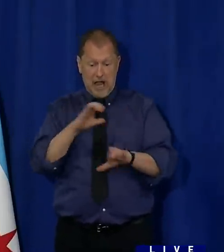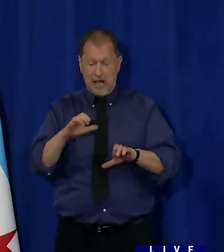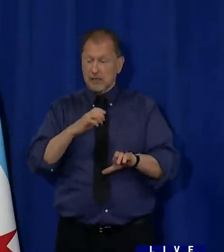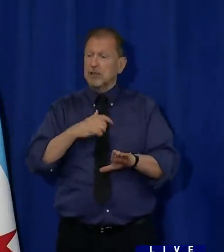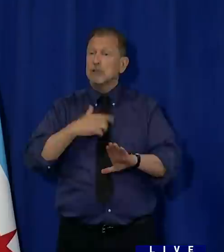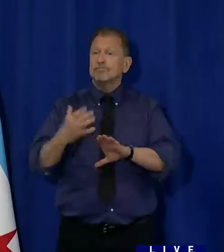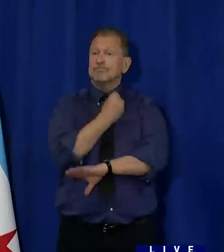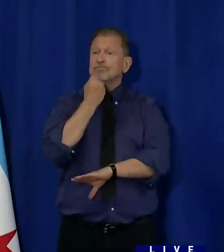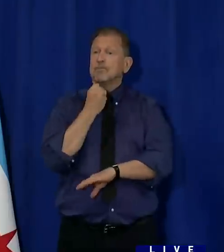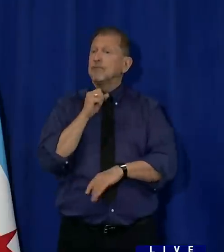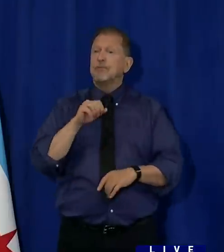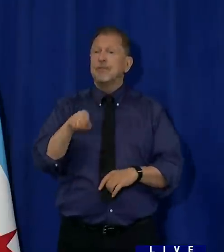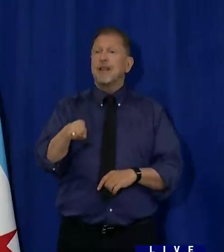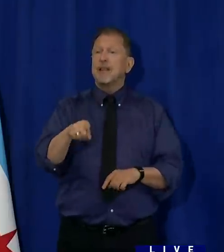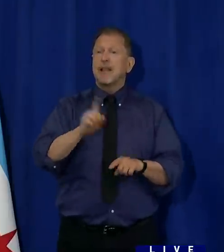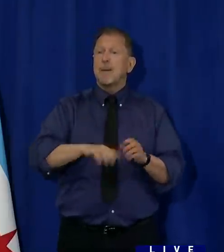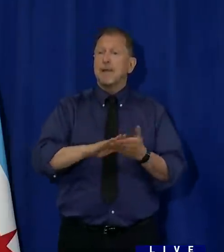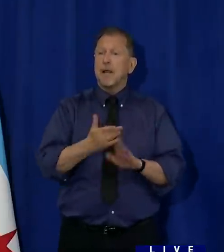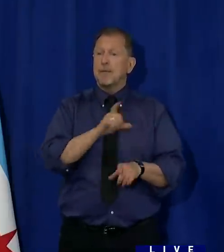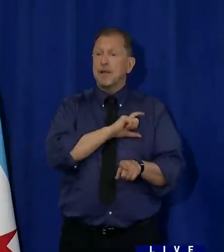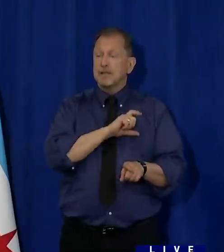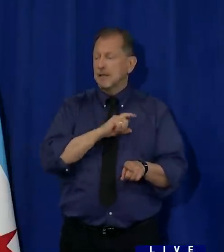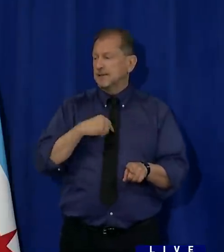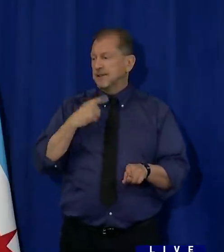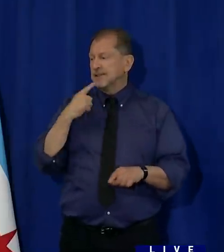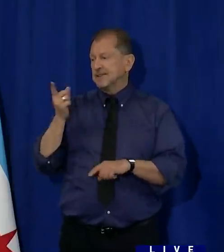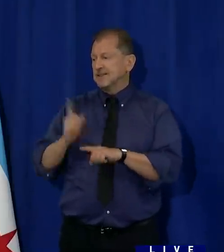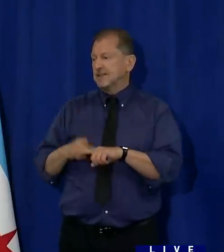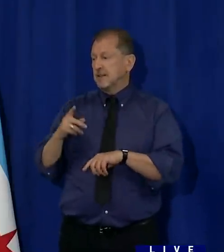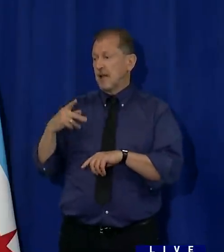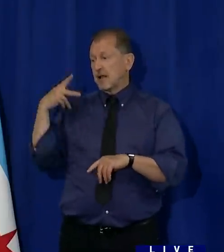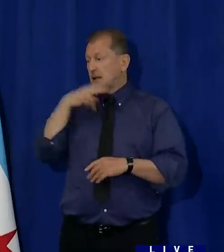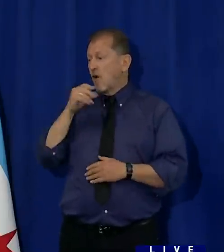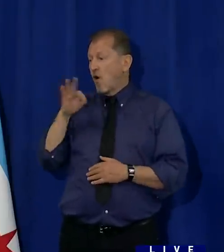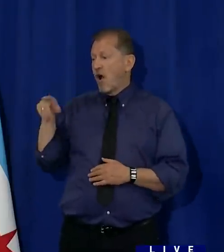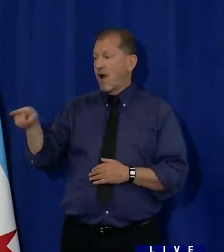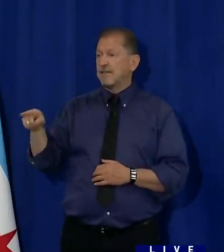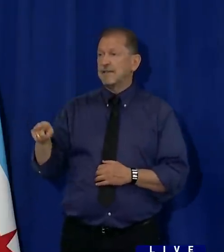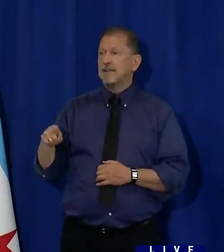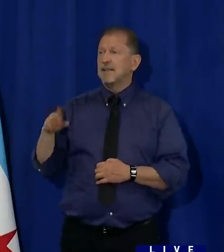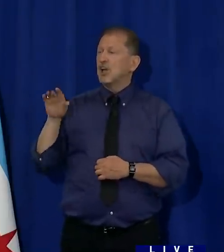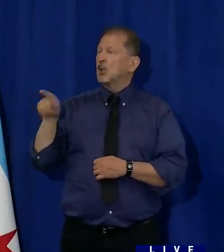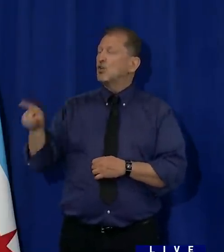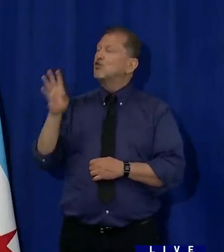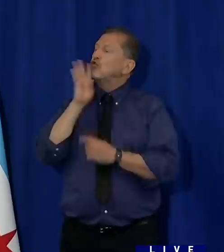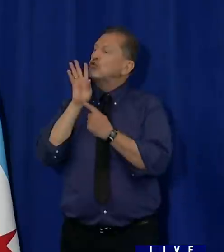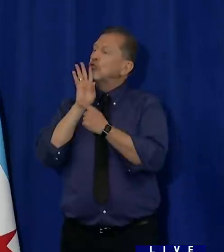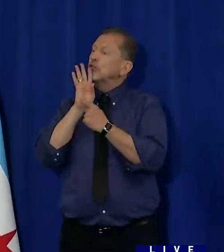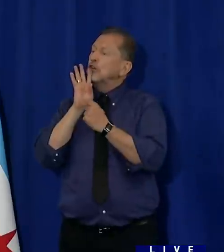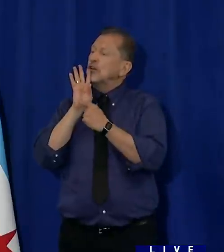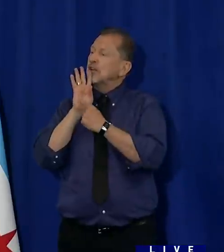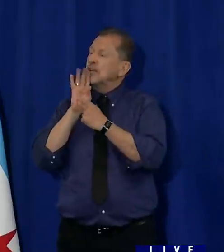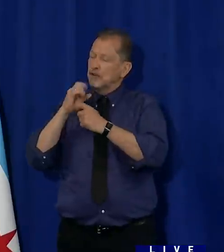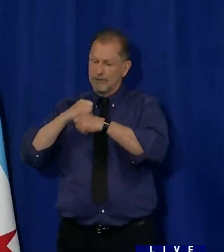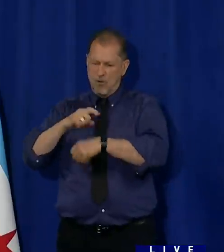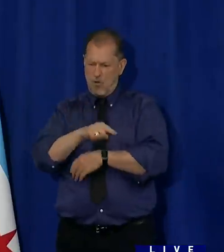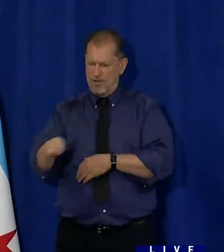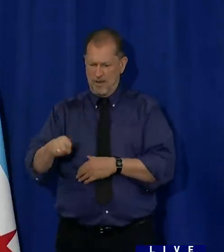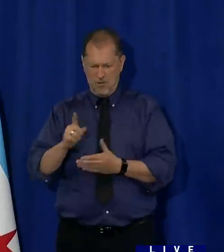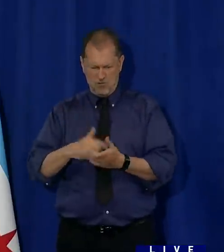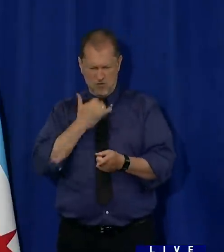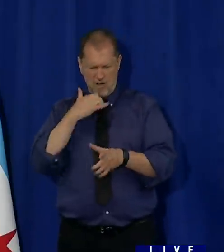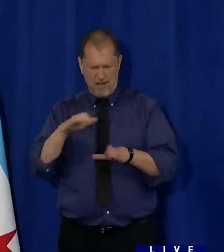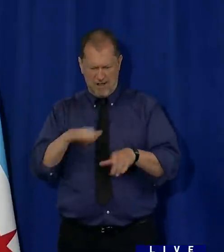rebuttal was, it's time for you to stop talking. Our words are cheap when we defend officers for their